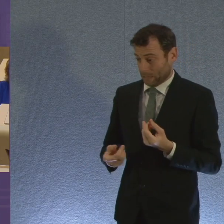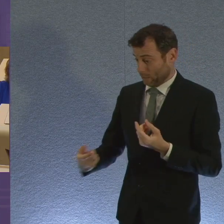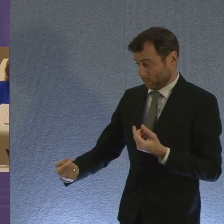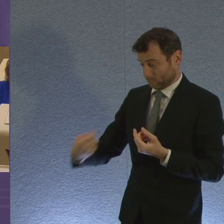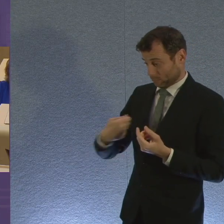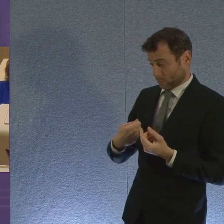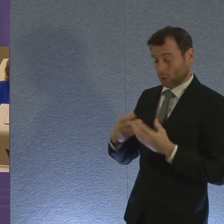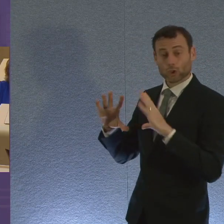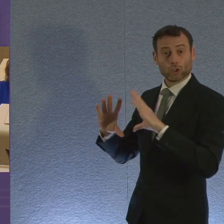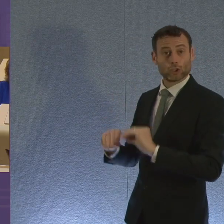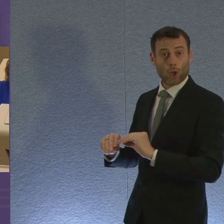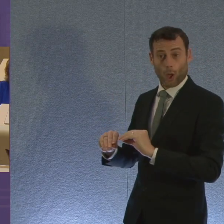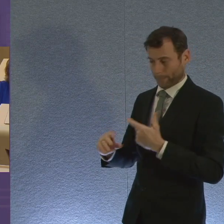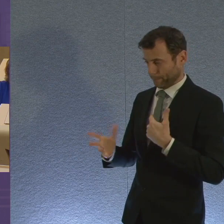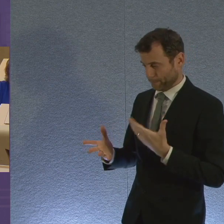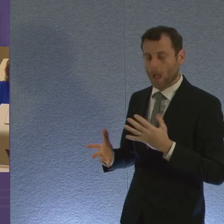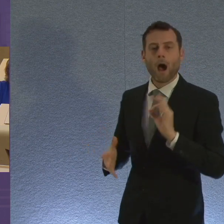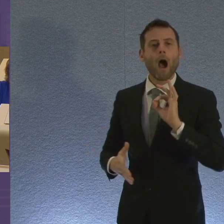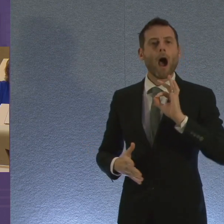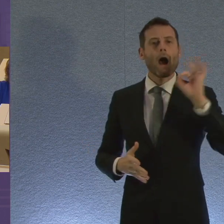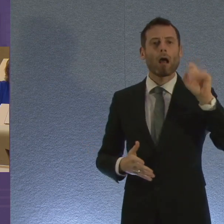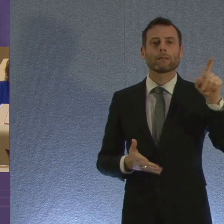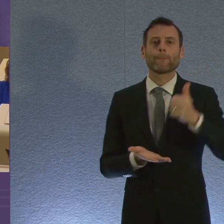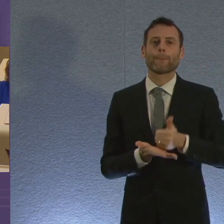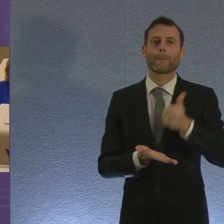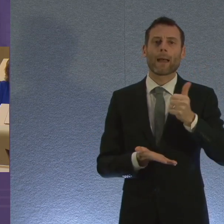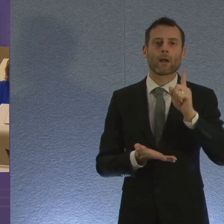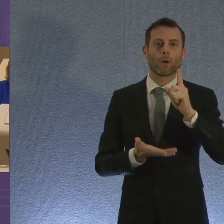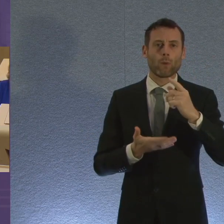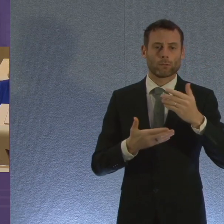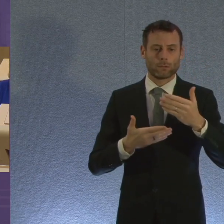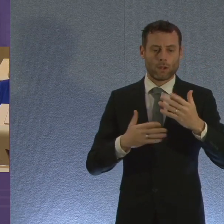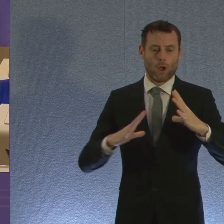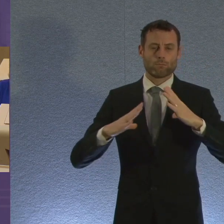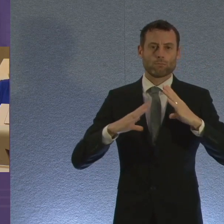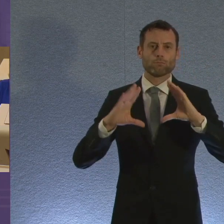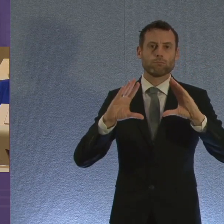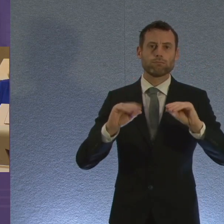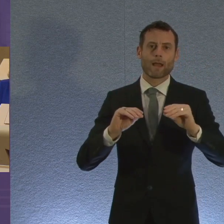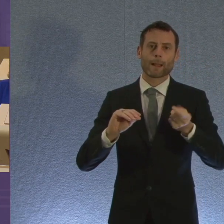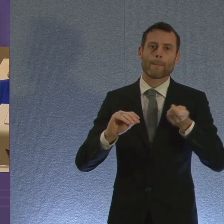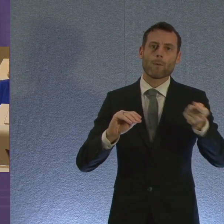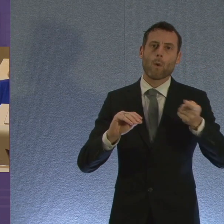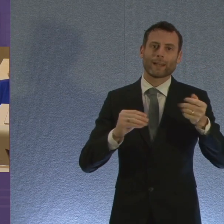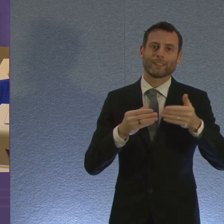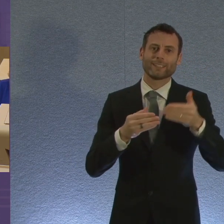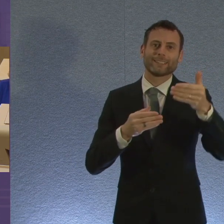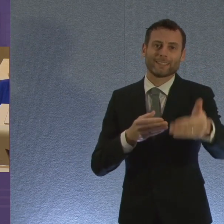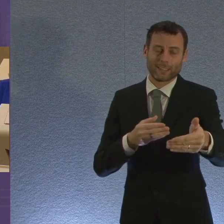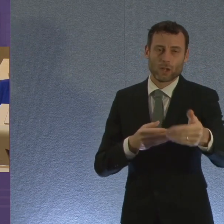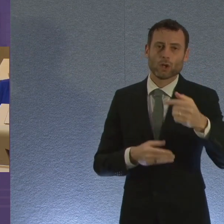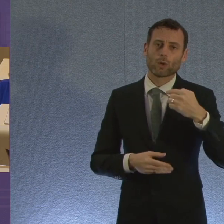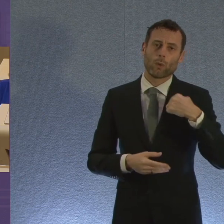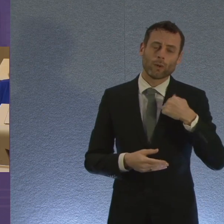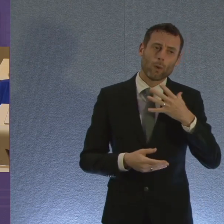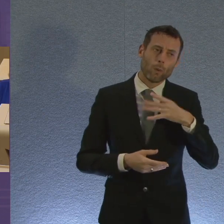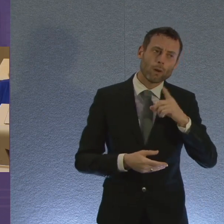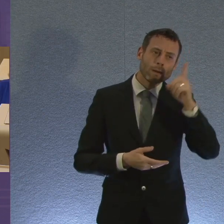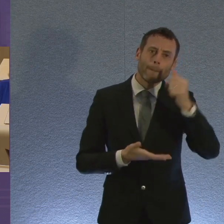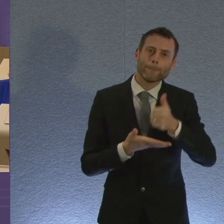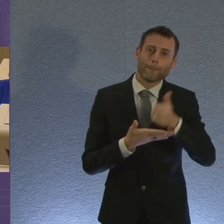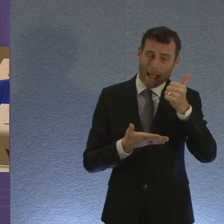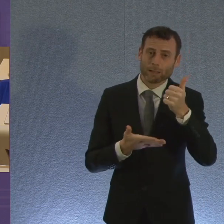mortgage break, and we have encouraged the UK Government and UK Finance to increase this to 6 months and to cover